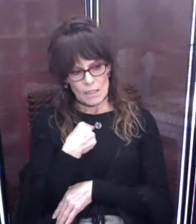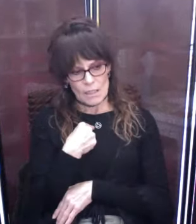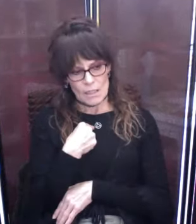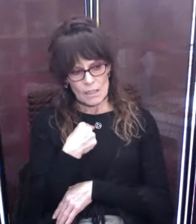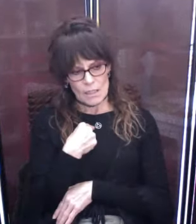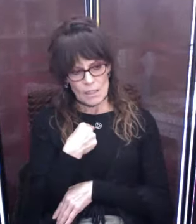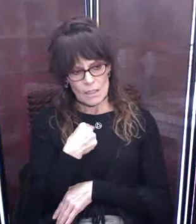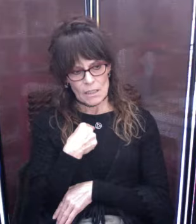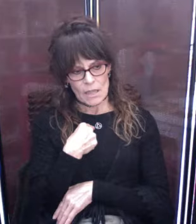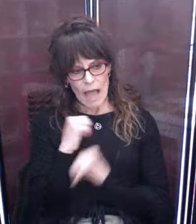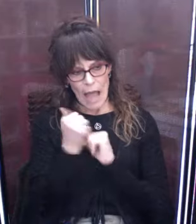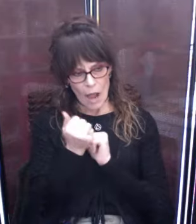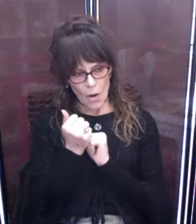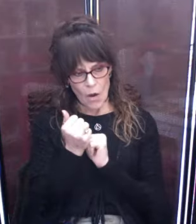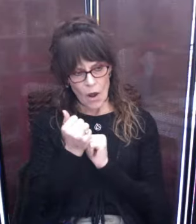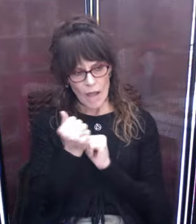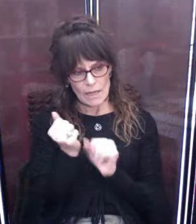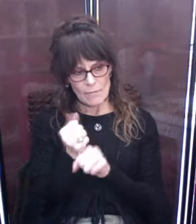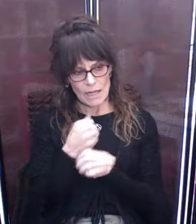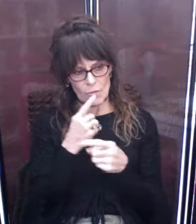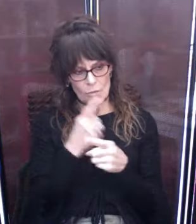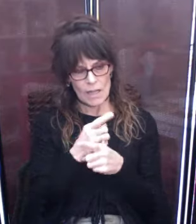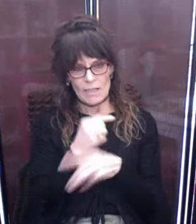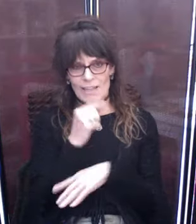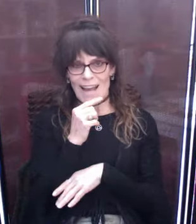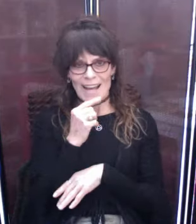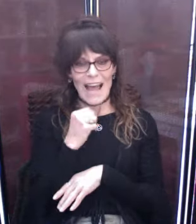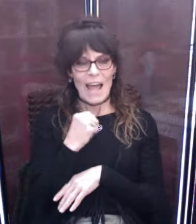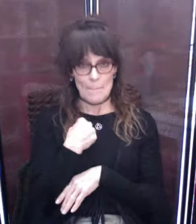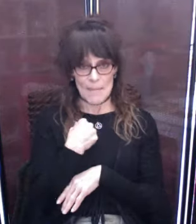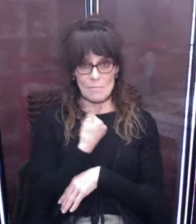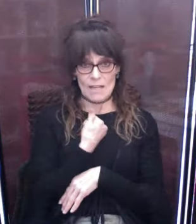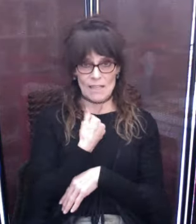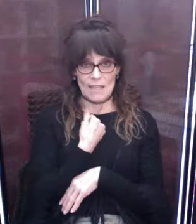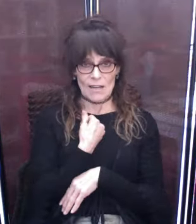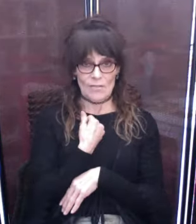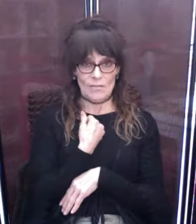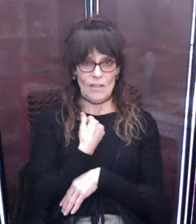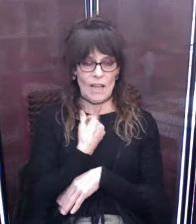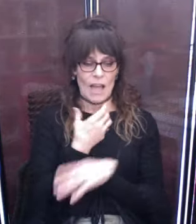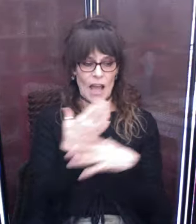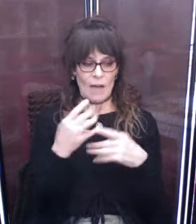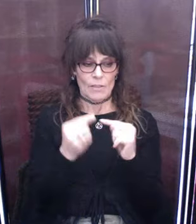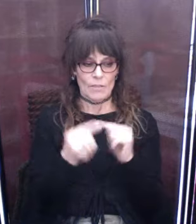amends. It's not for me to tell you the measure of your pain. It's my job to ask you,